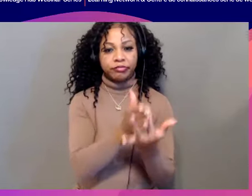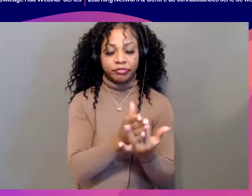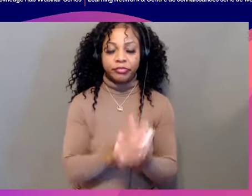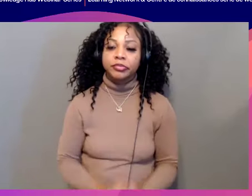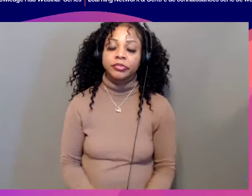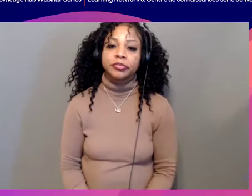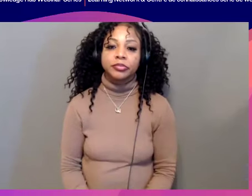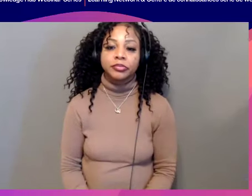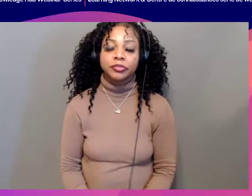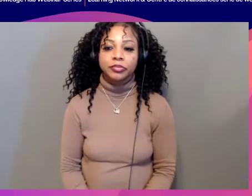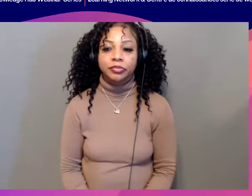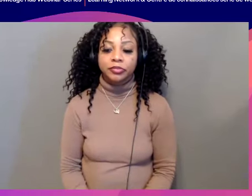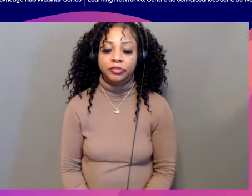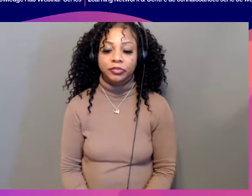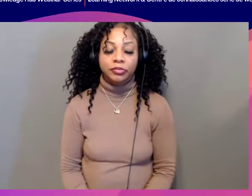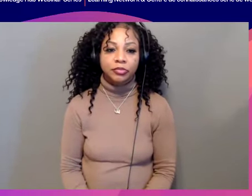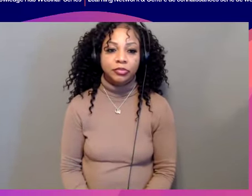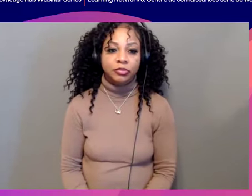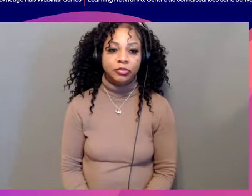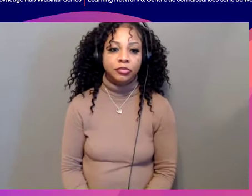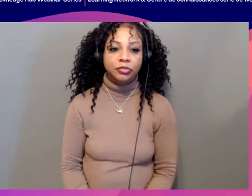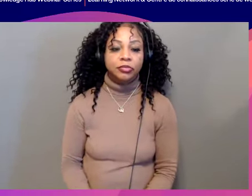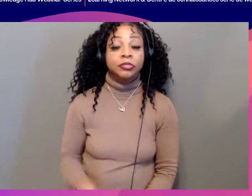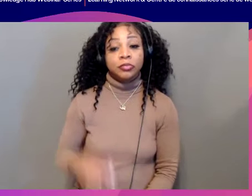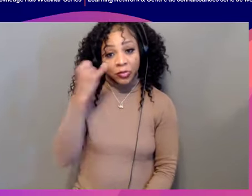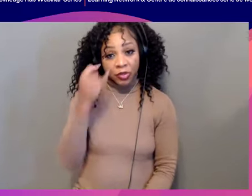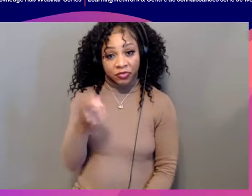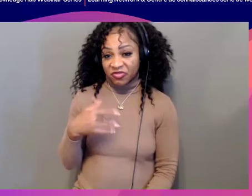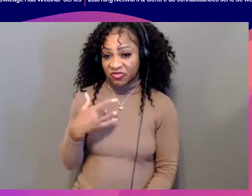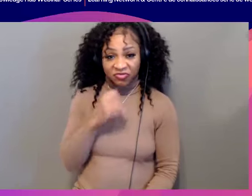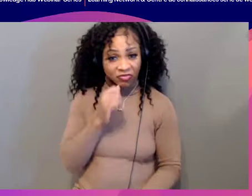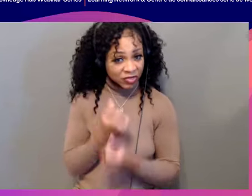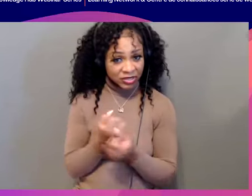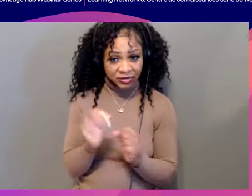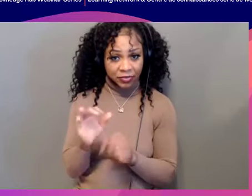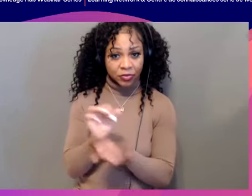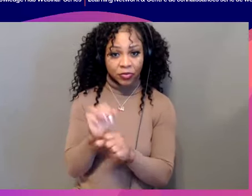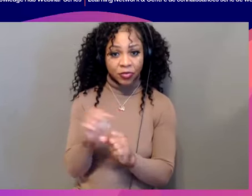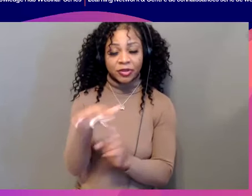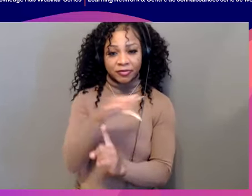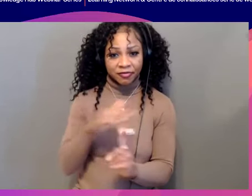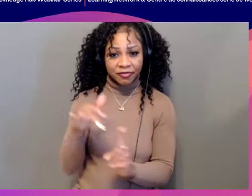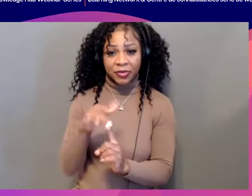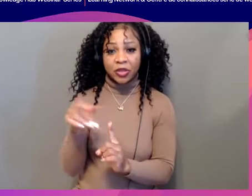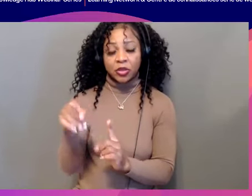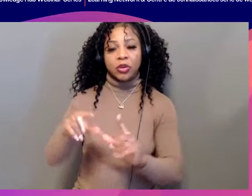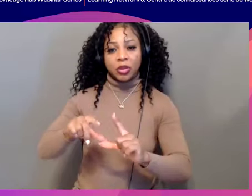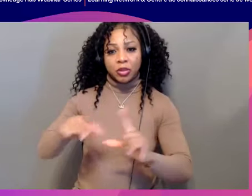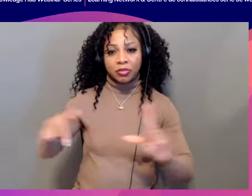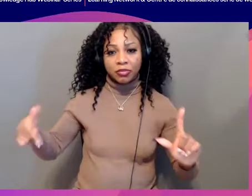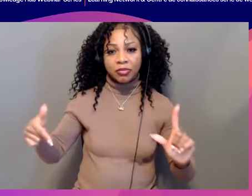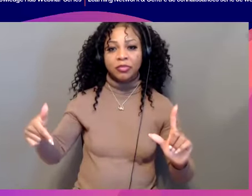Yeah. So if you are someone who feels unsafe in your workplace and you are